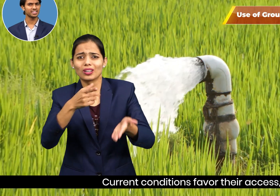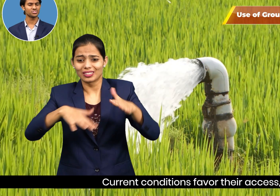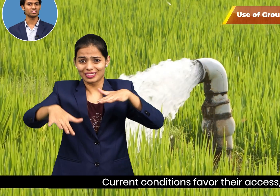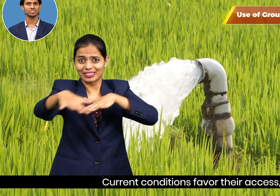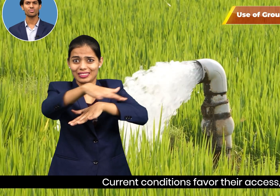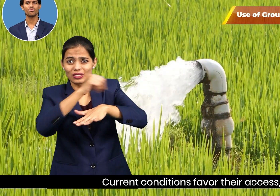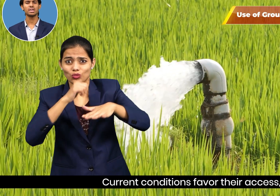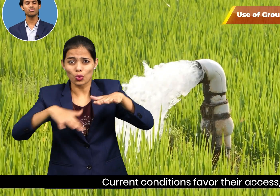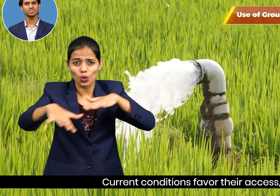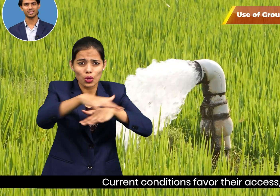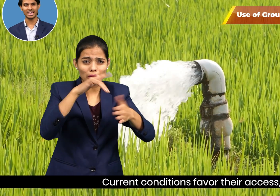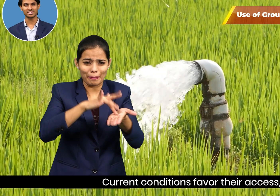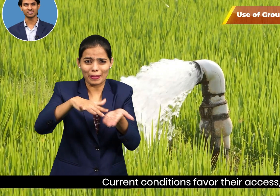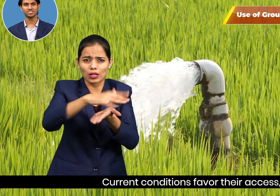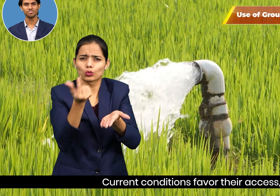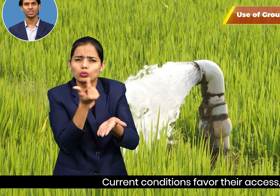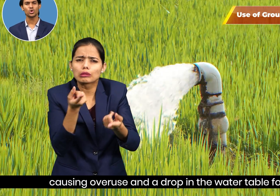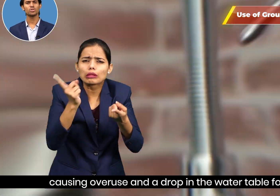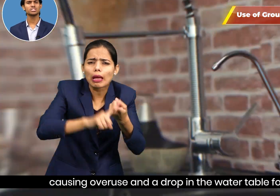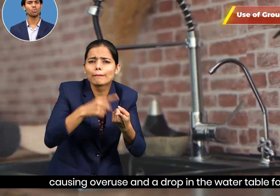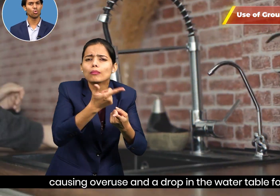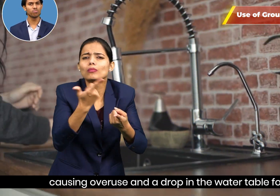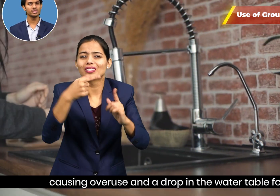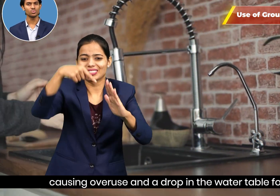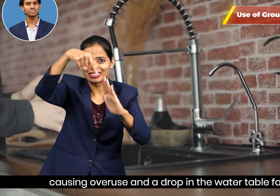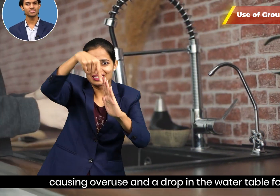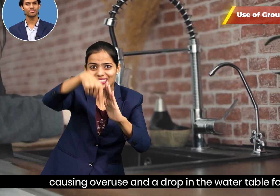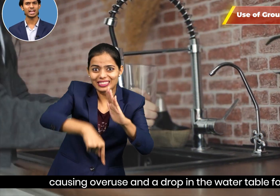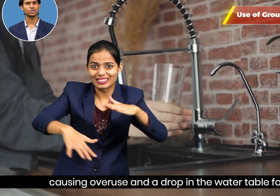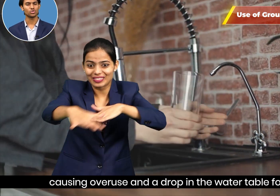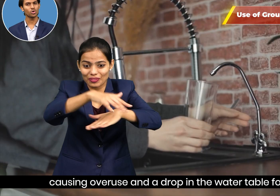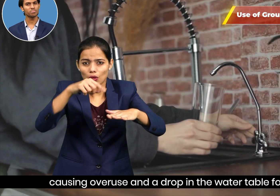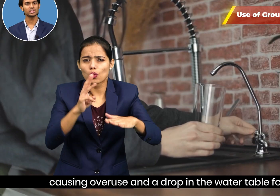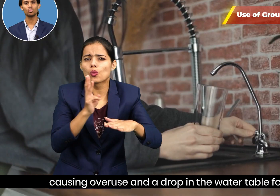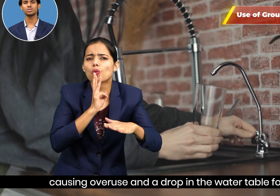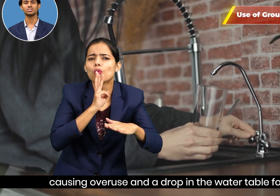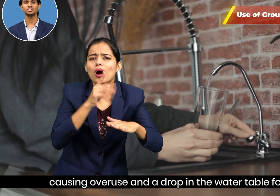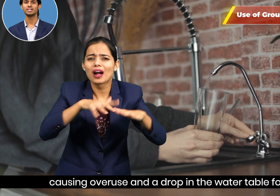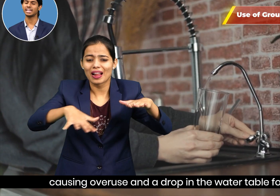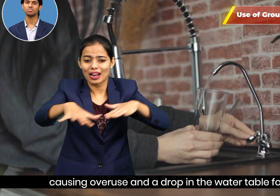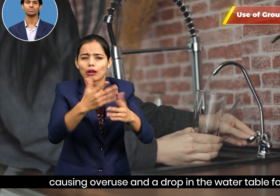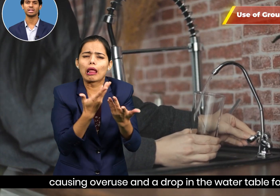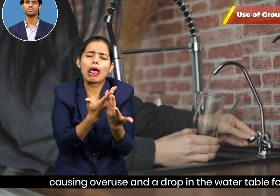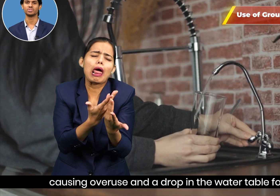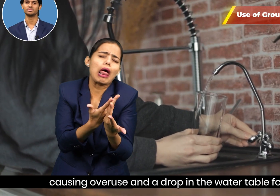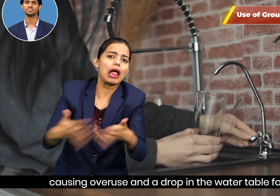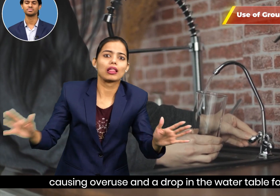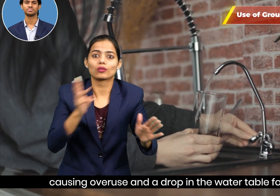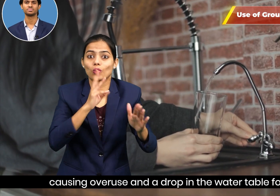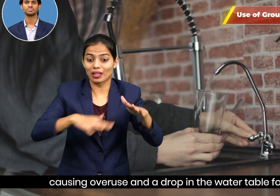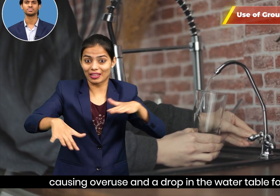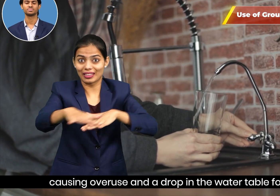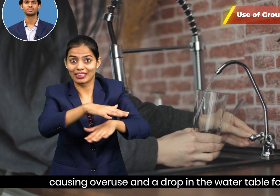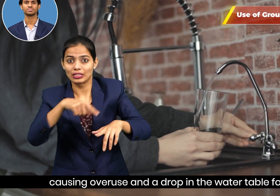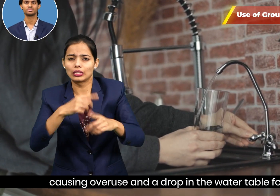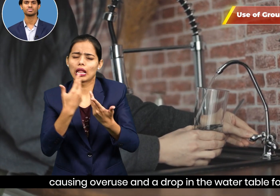Current conditions favor their access, causing overuse and a drop in the water table for everyone.